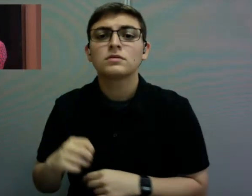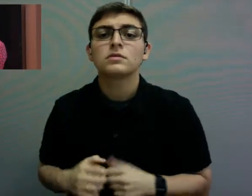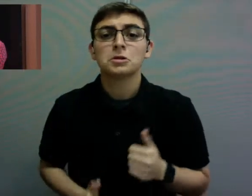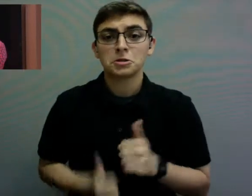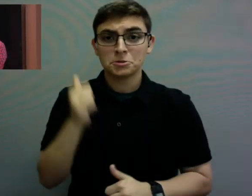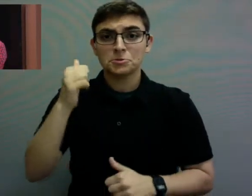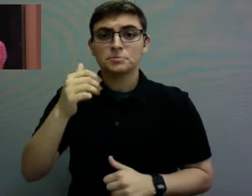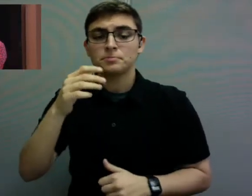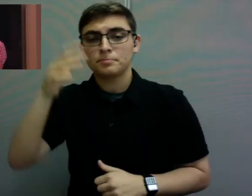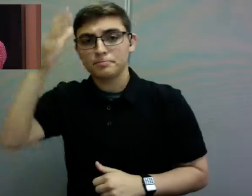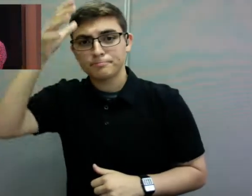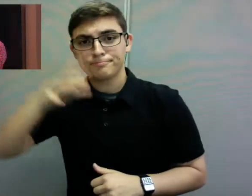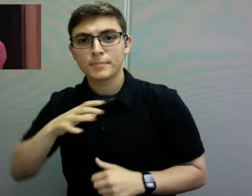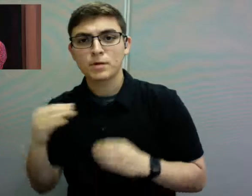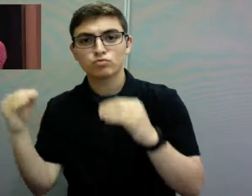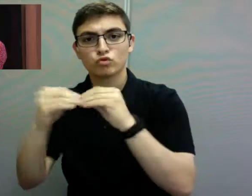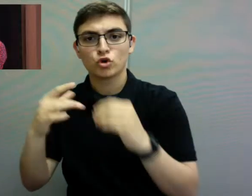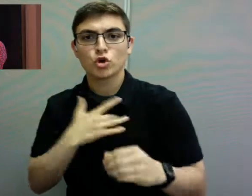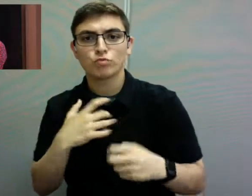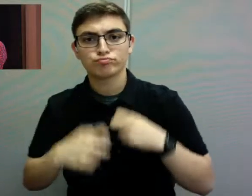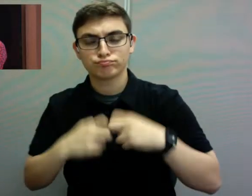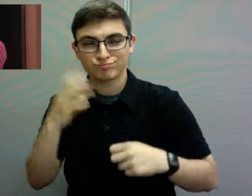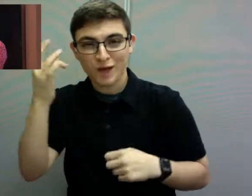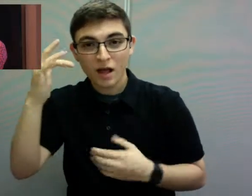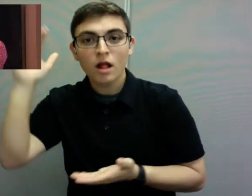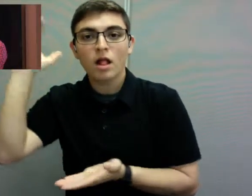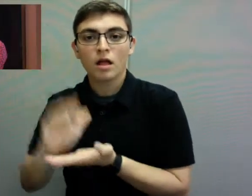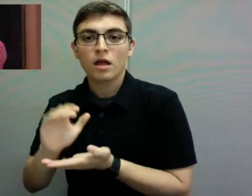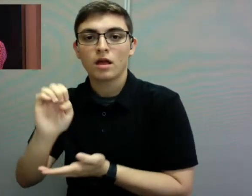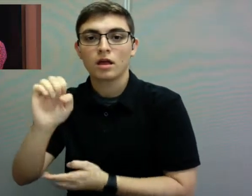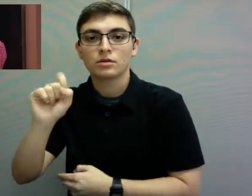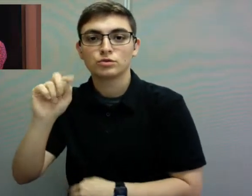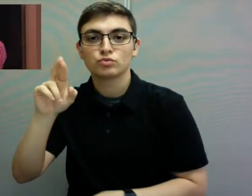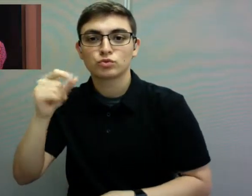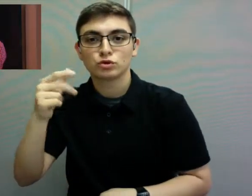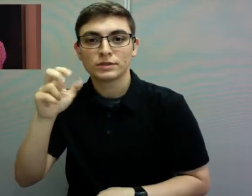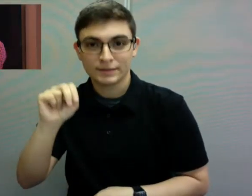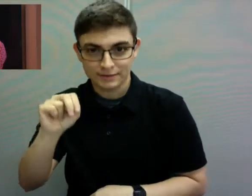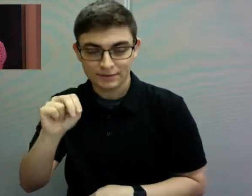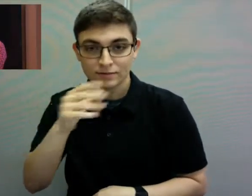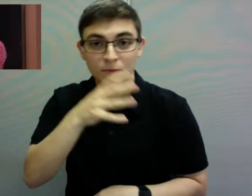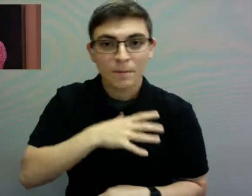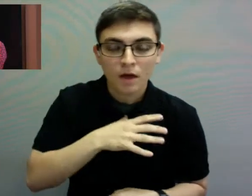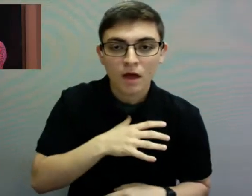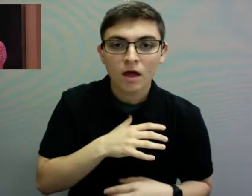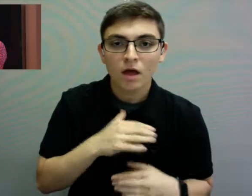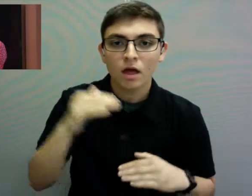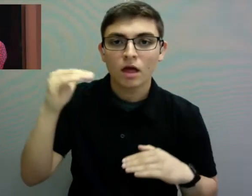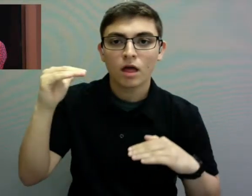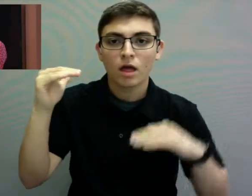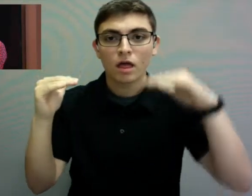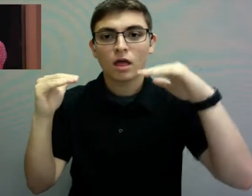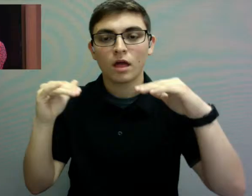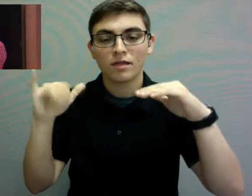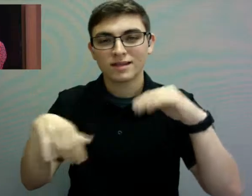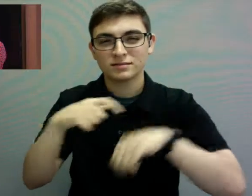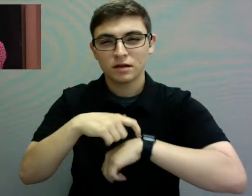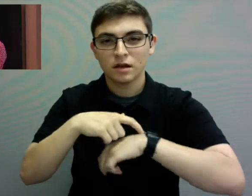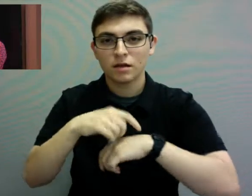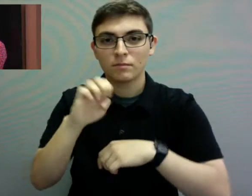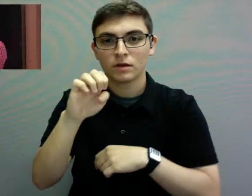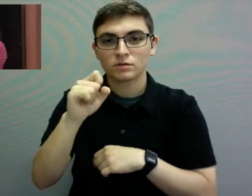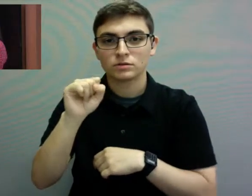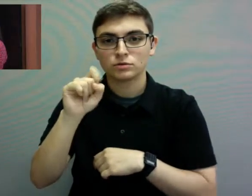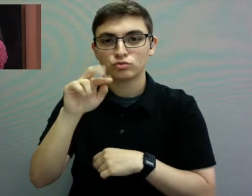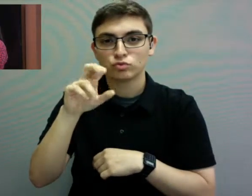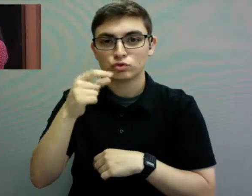problems with the heart at a little bit younger age than women. Once women hit menopause, they're sort of at the same risk and they equal out